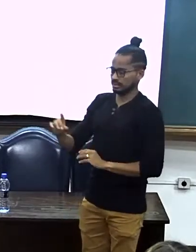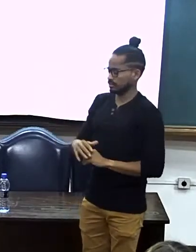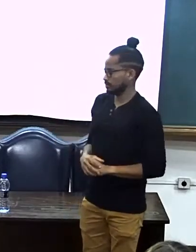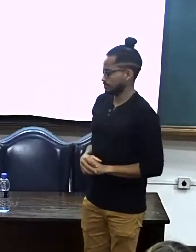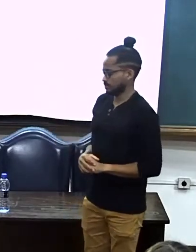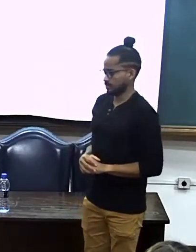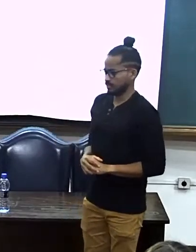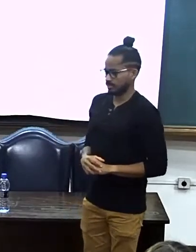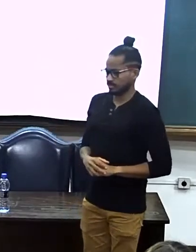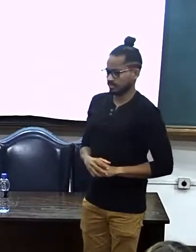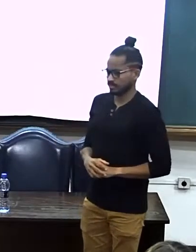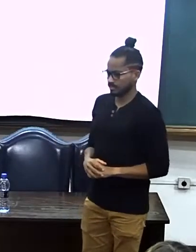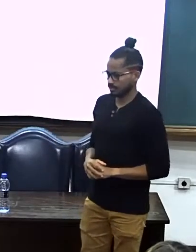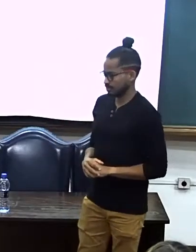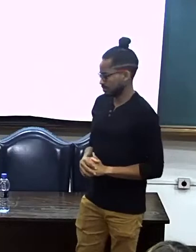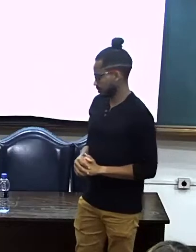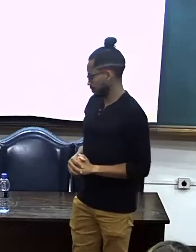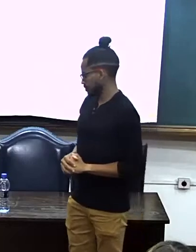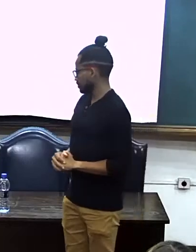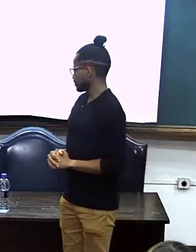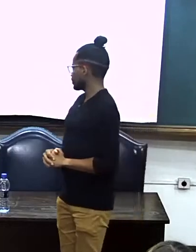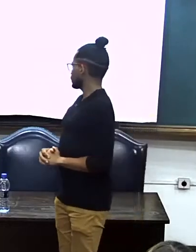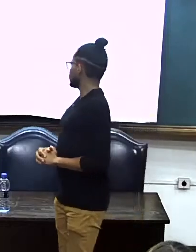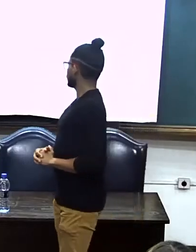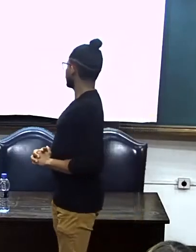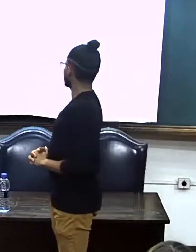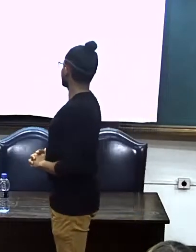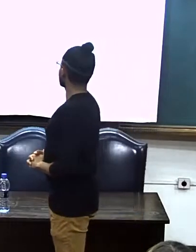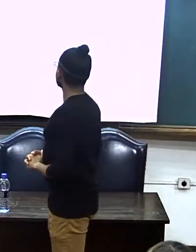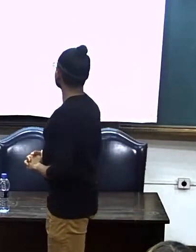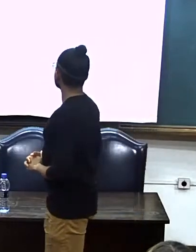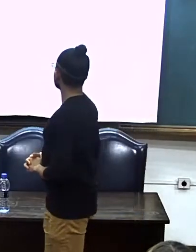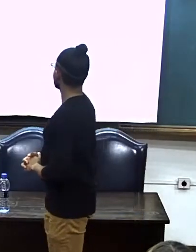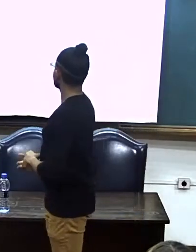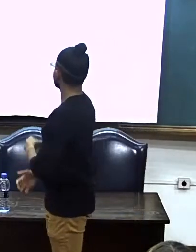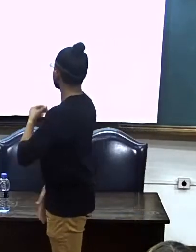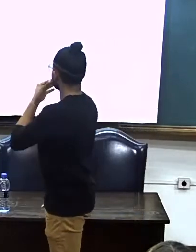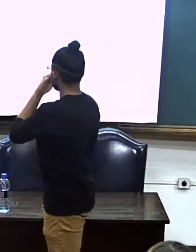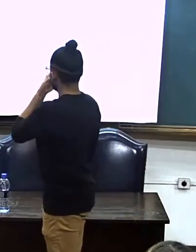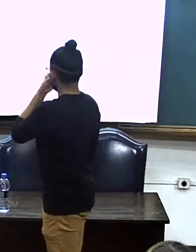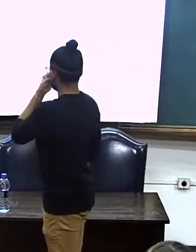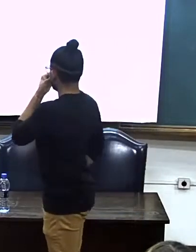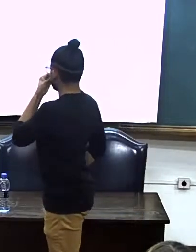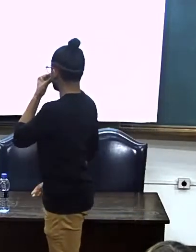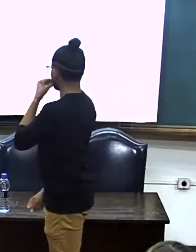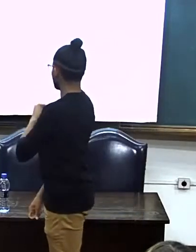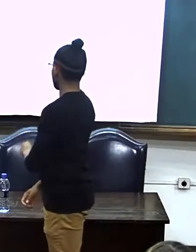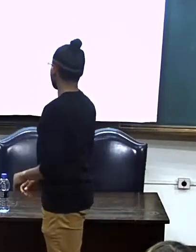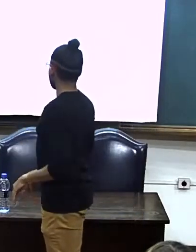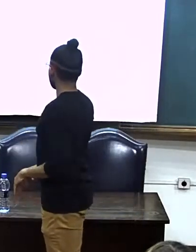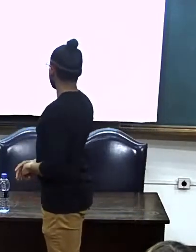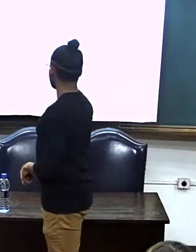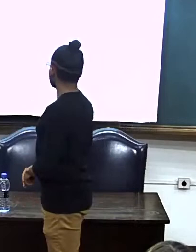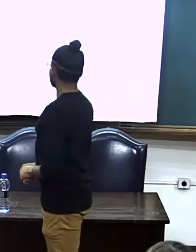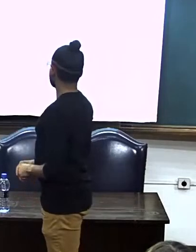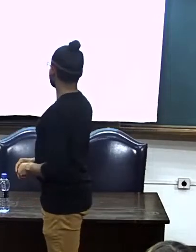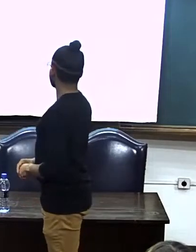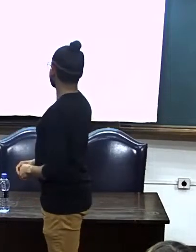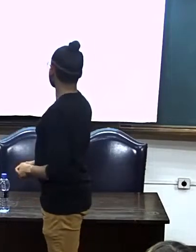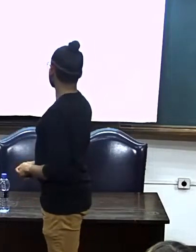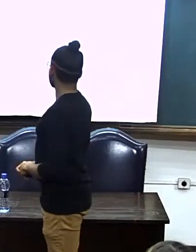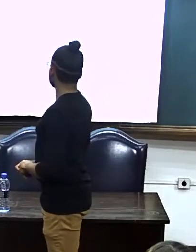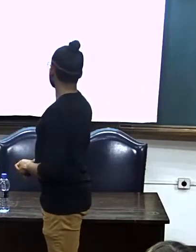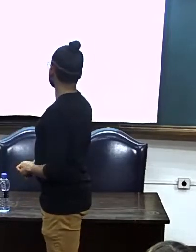falar sobre a organização prosódica, porque ela é o input para o modelo, e é isso